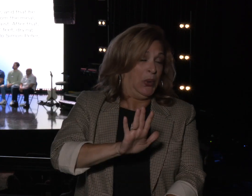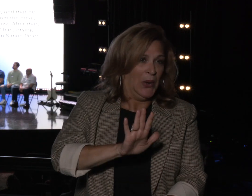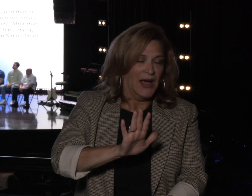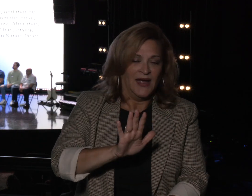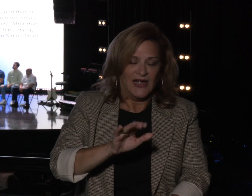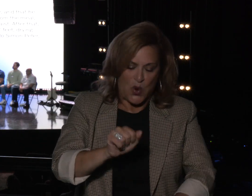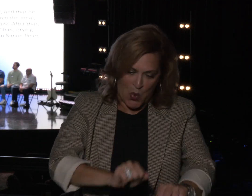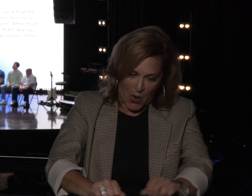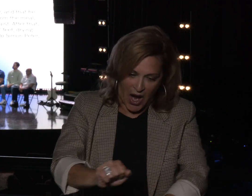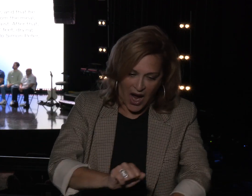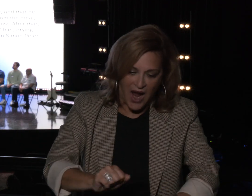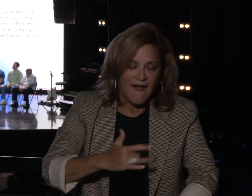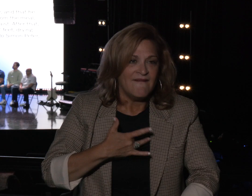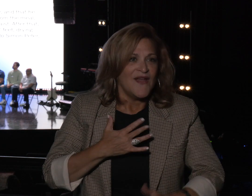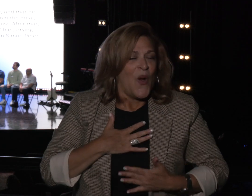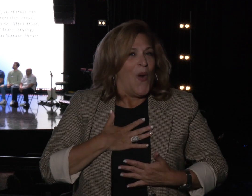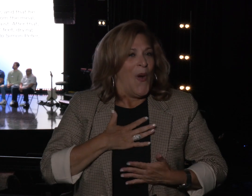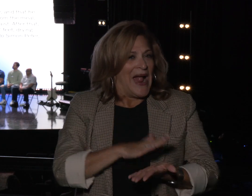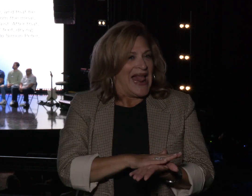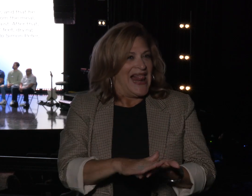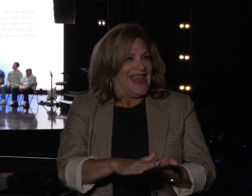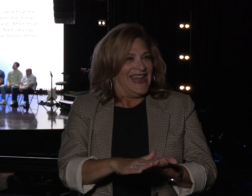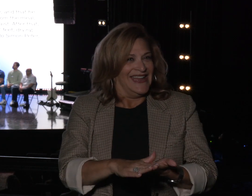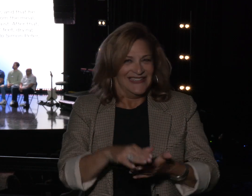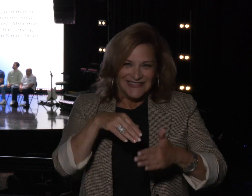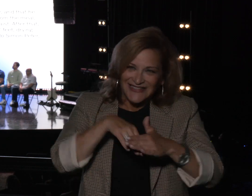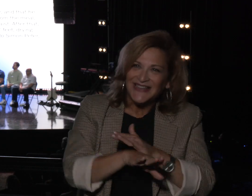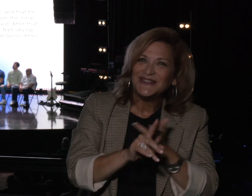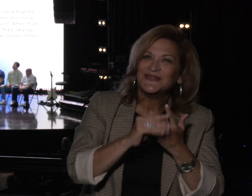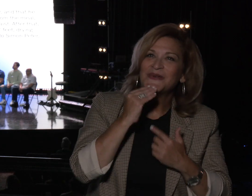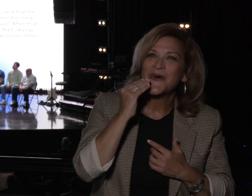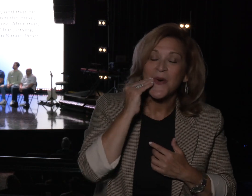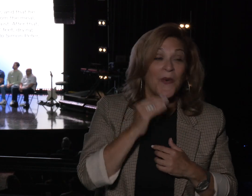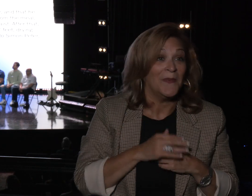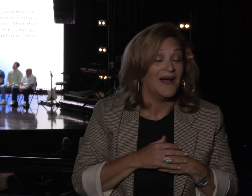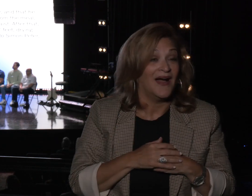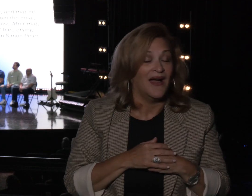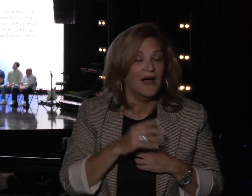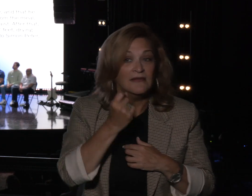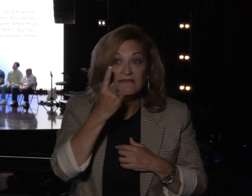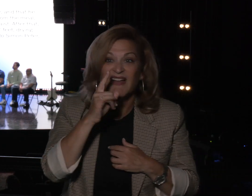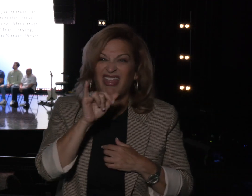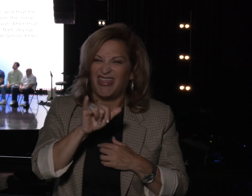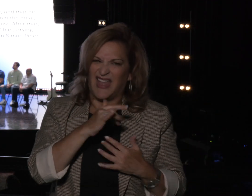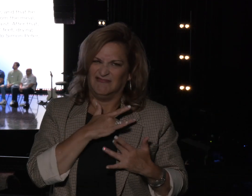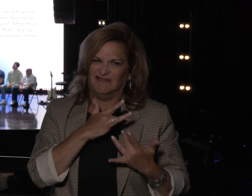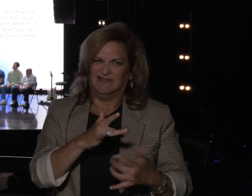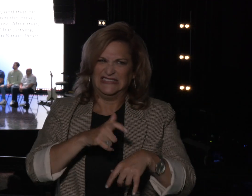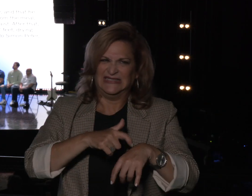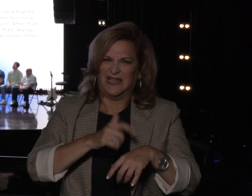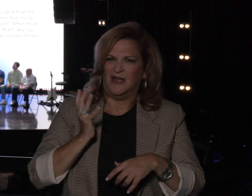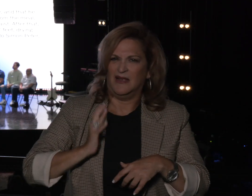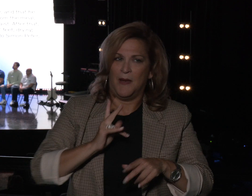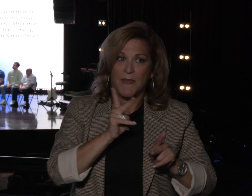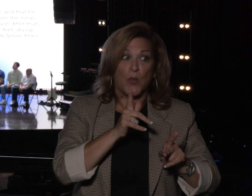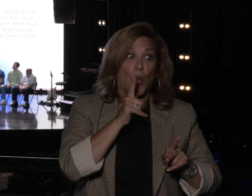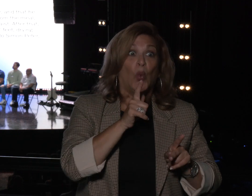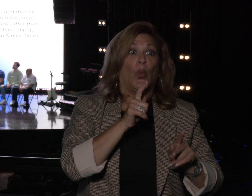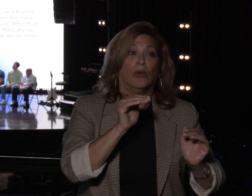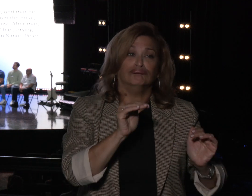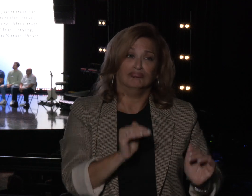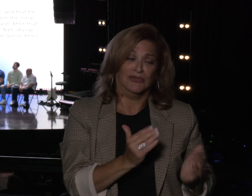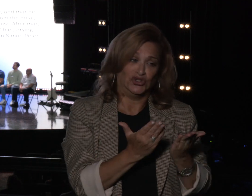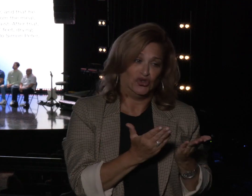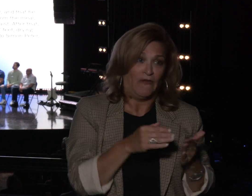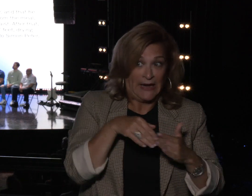refreshed, that it would be like a fresh start. So they'd walk in, and somebody would be there and to wash their feet to make sure that as they walk